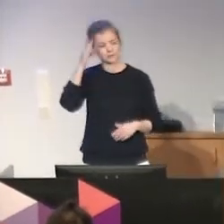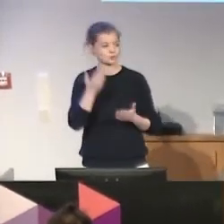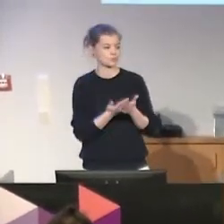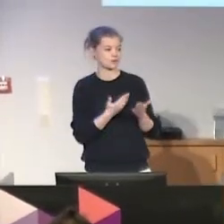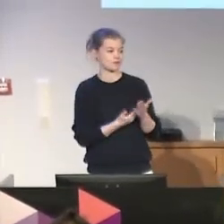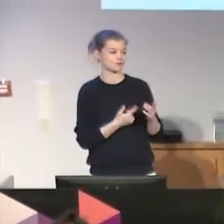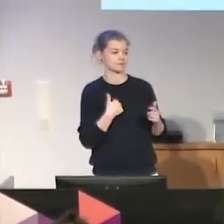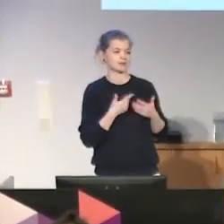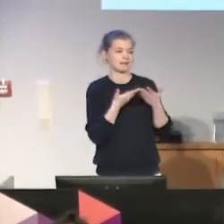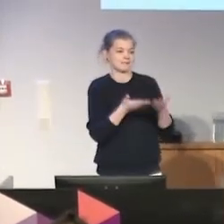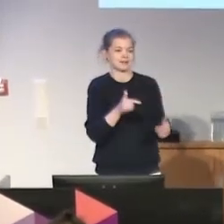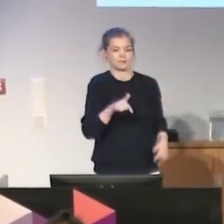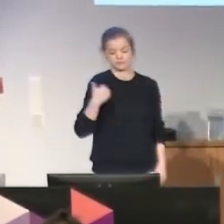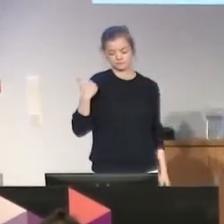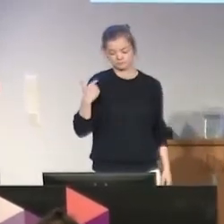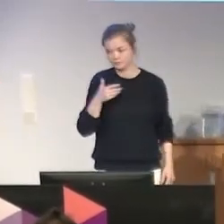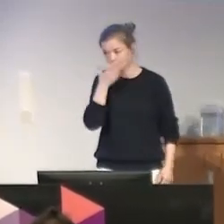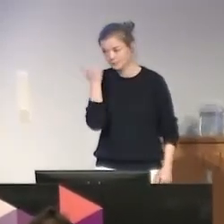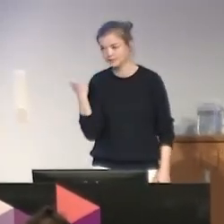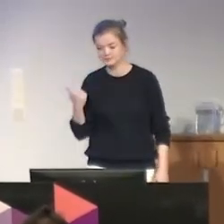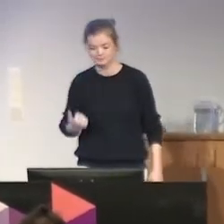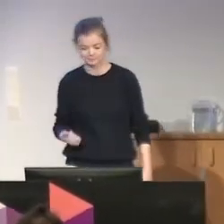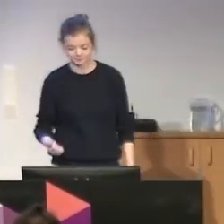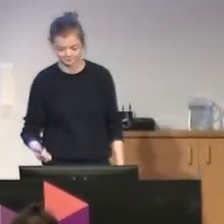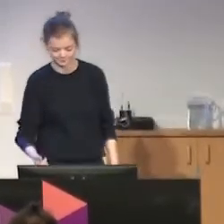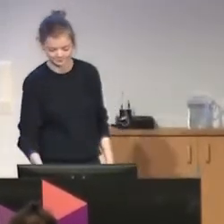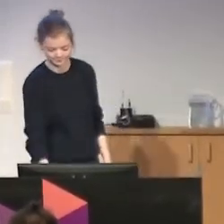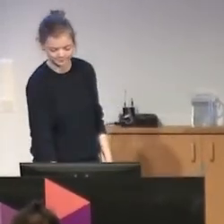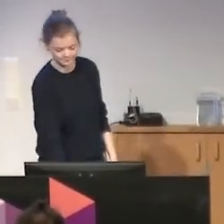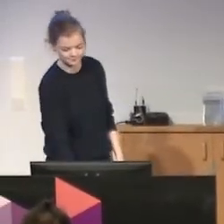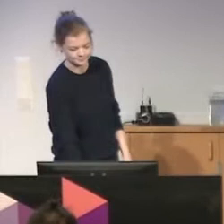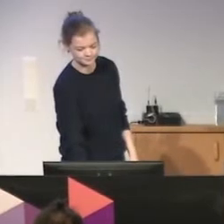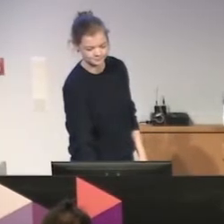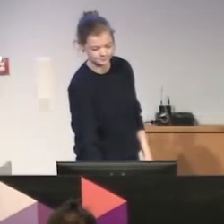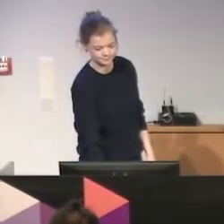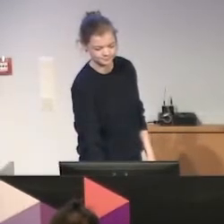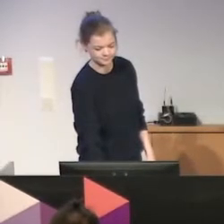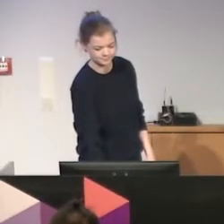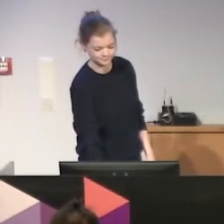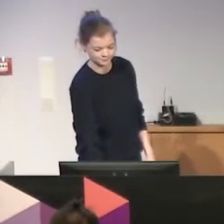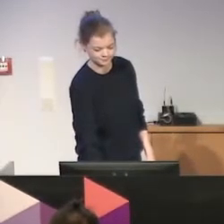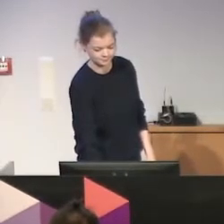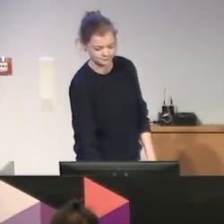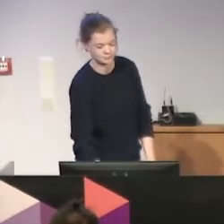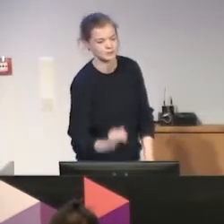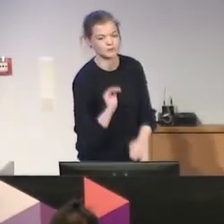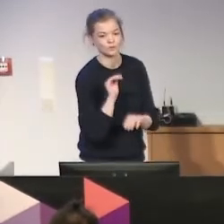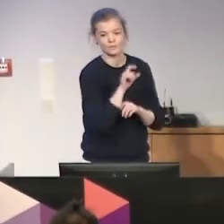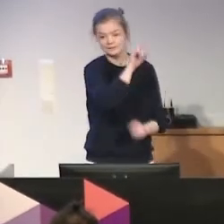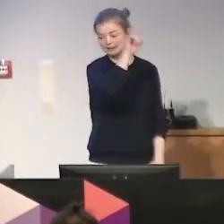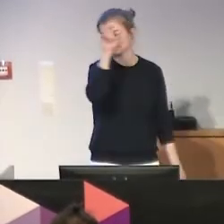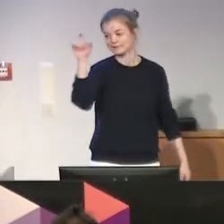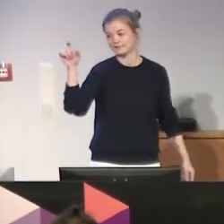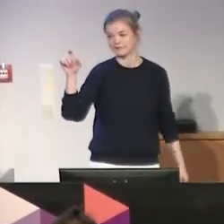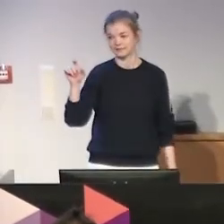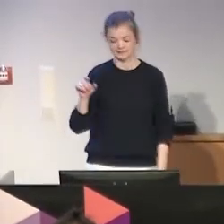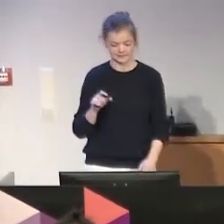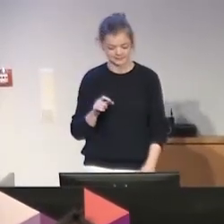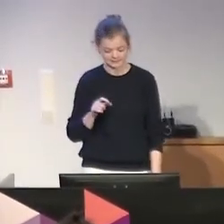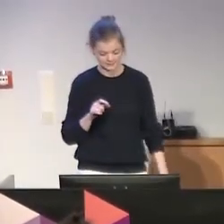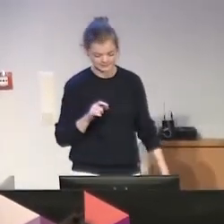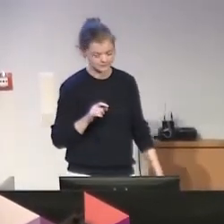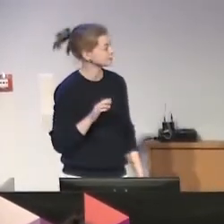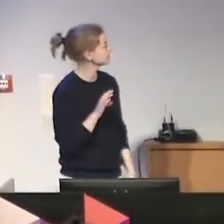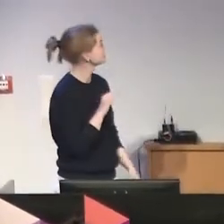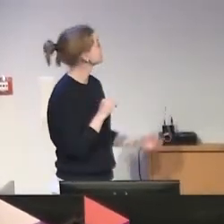And I've written the master thesis that I just handed in this summer. And this is what I'm